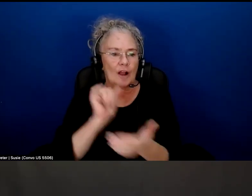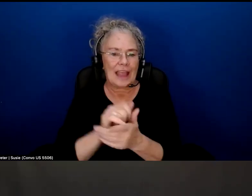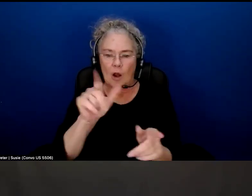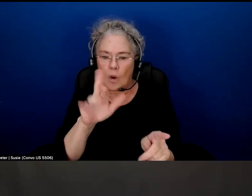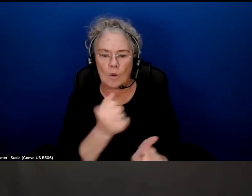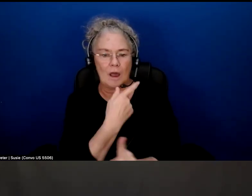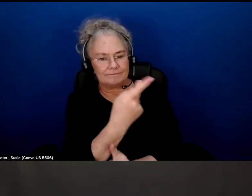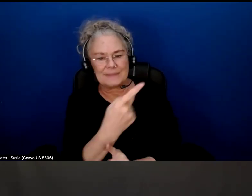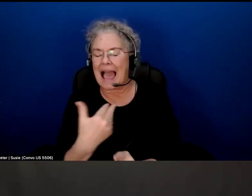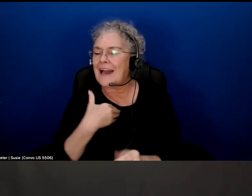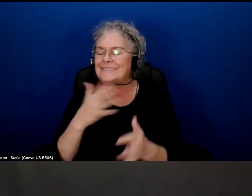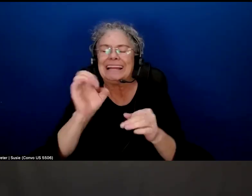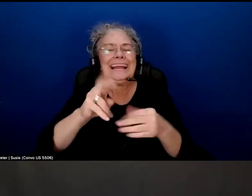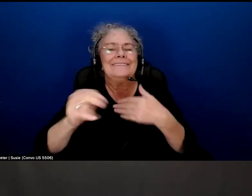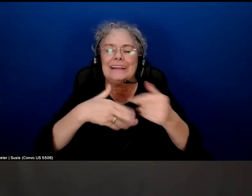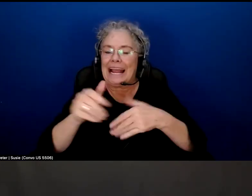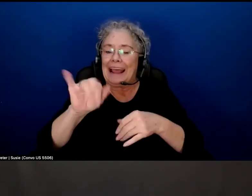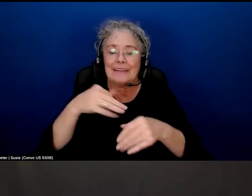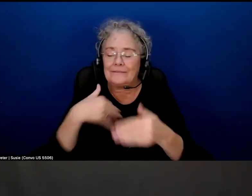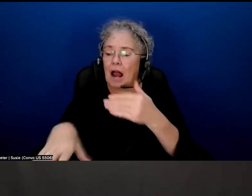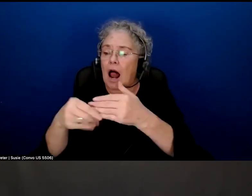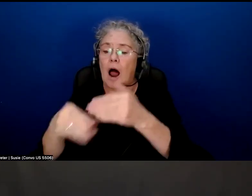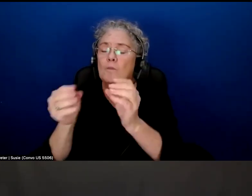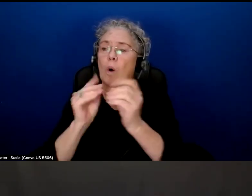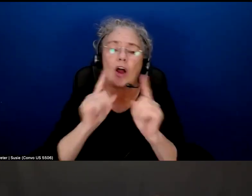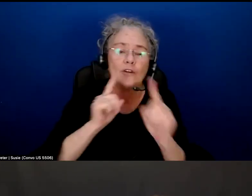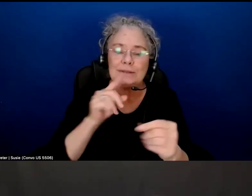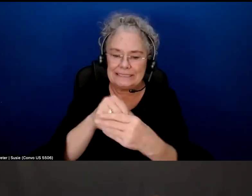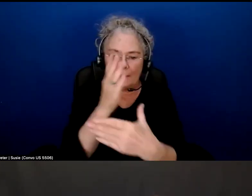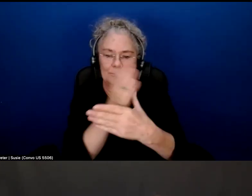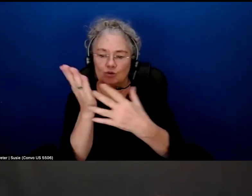all of those, even if there is additional conversation in between.